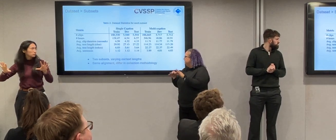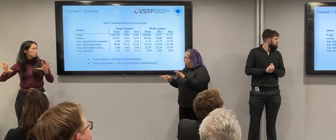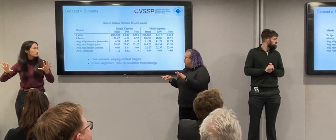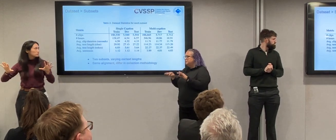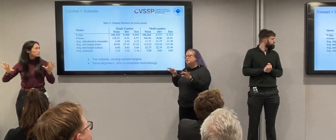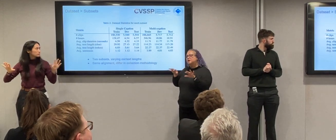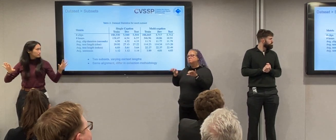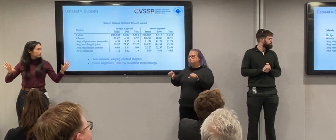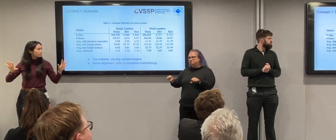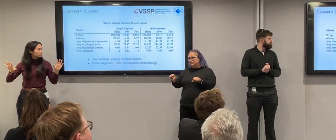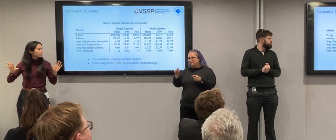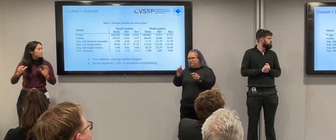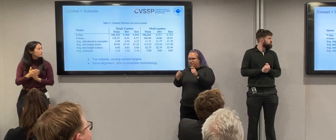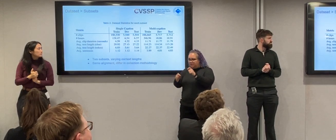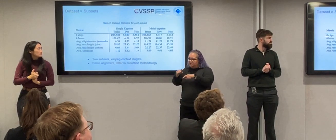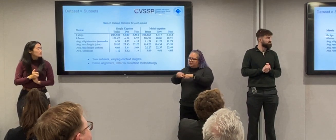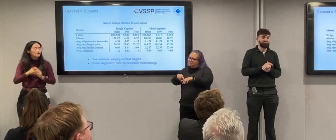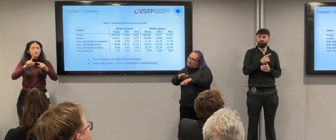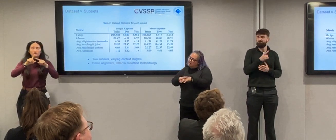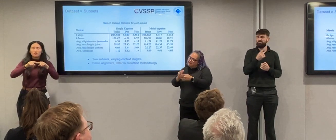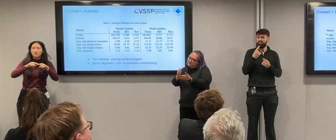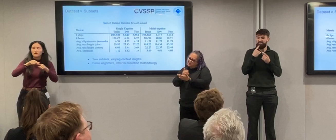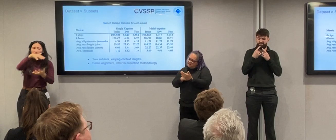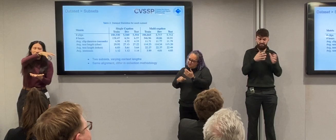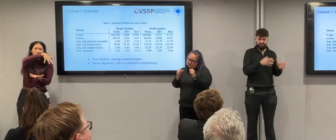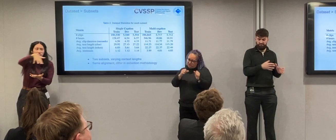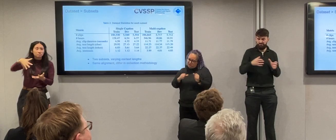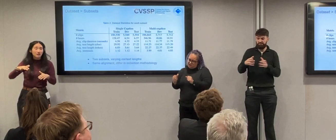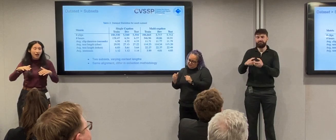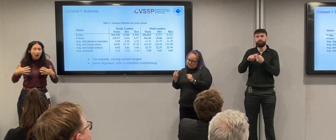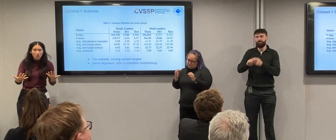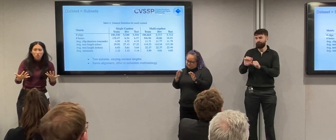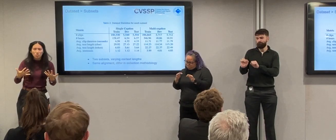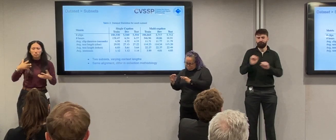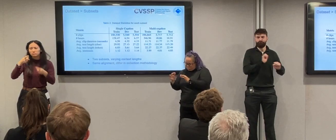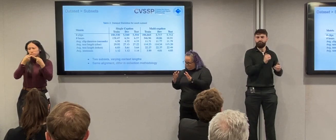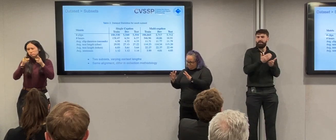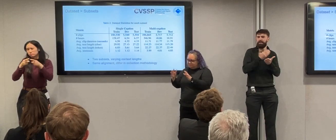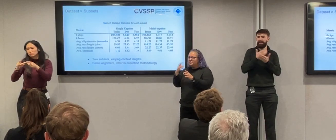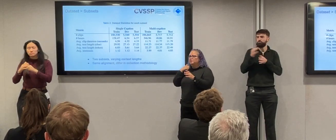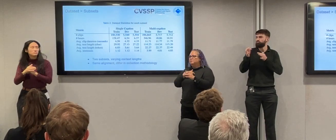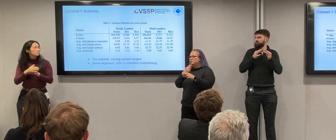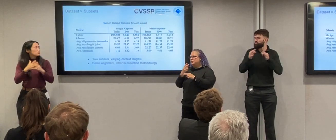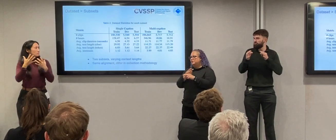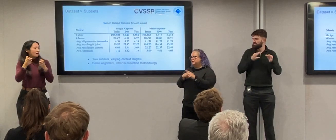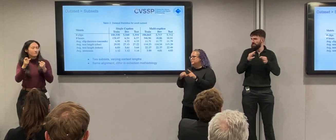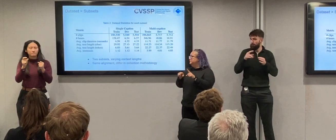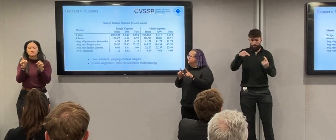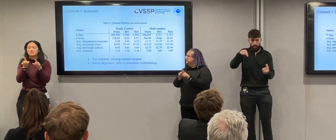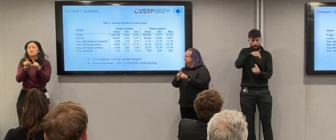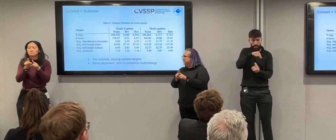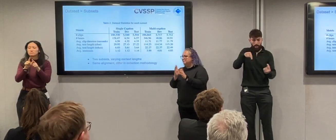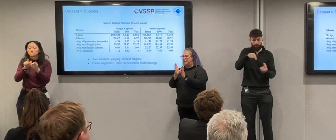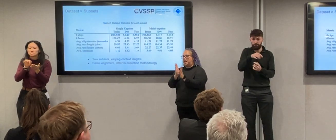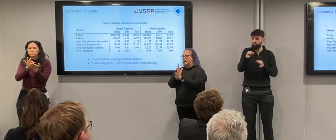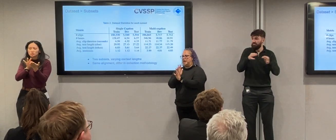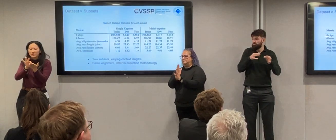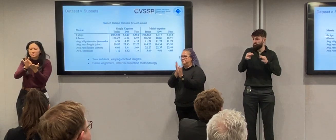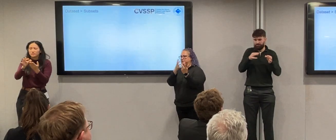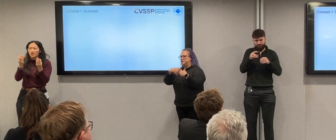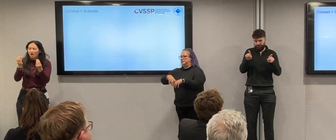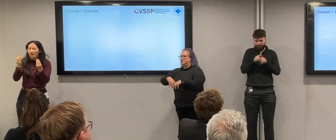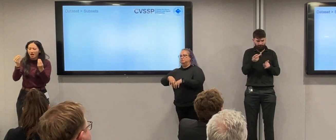change depending on its collection strategy, but we use the same alignment strategy, which I will explain in a